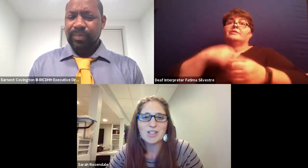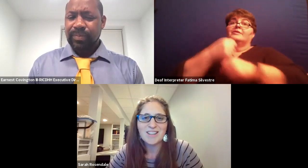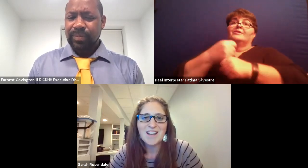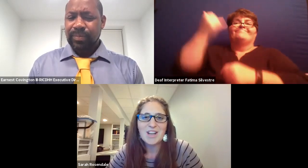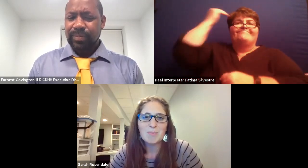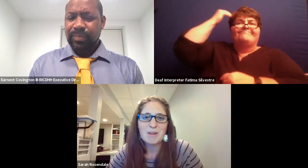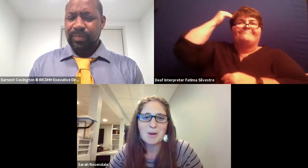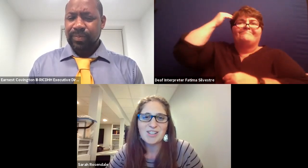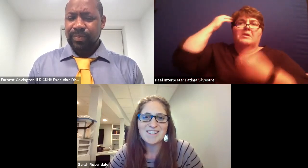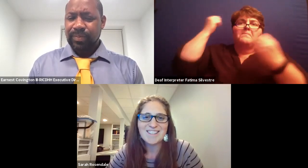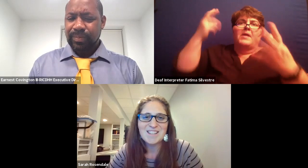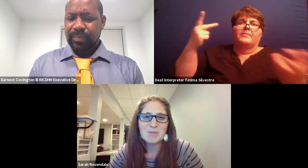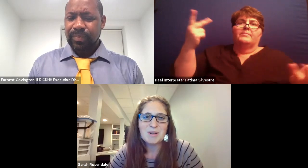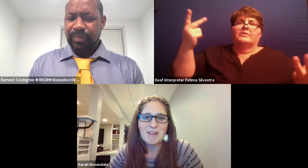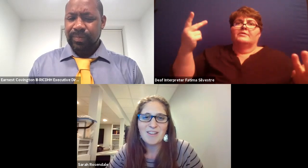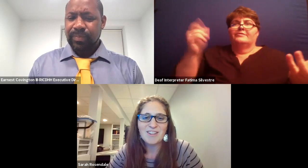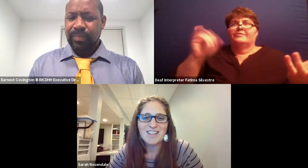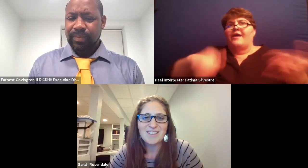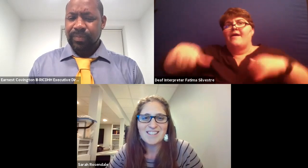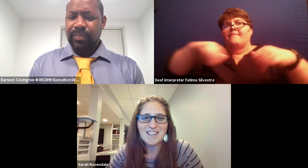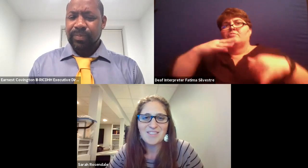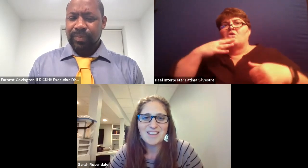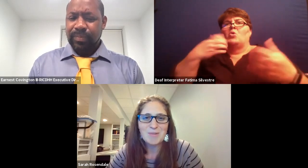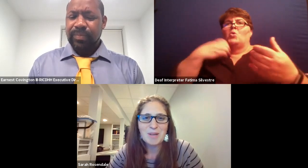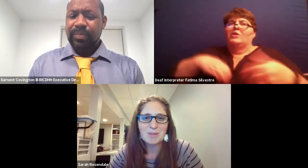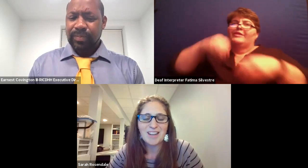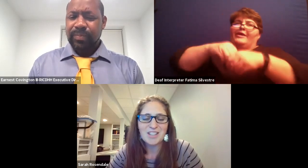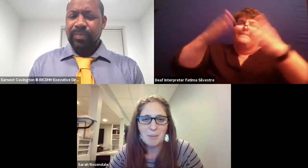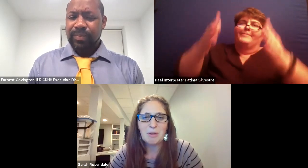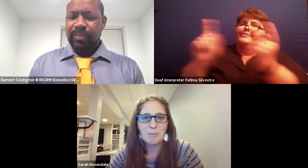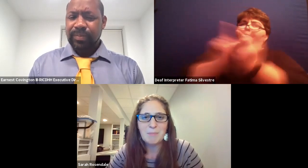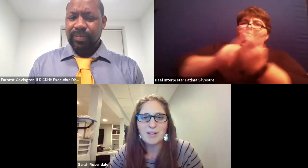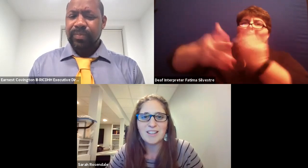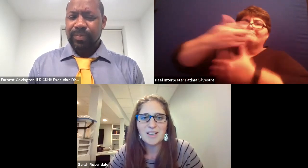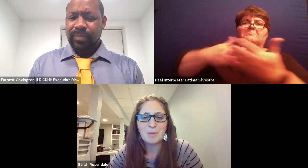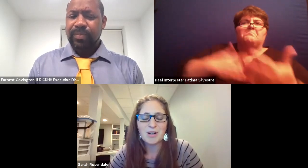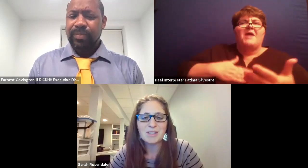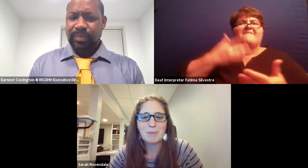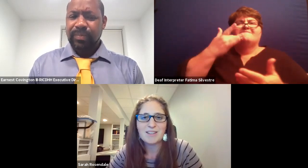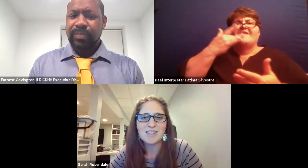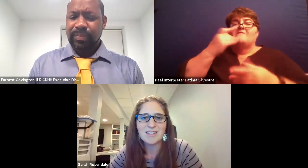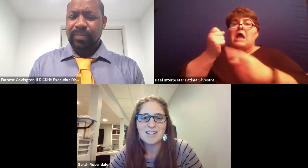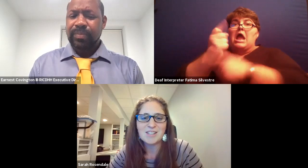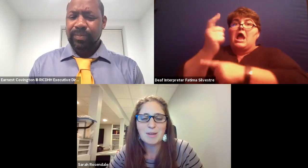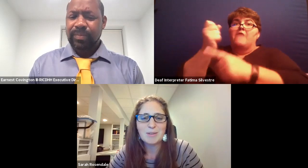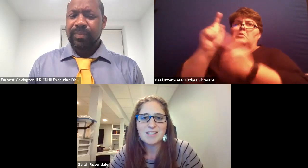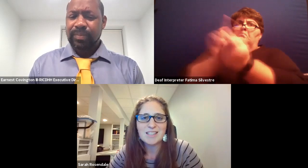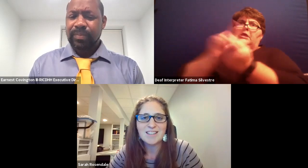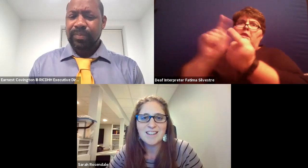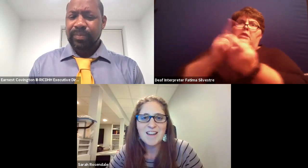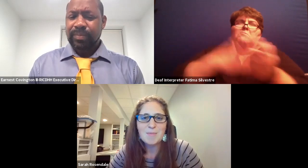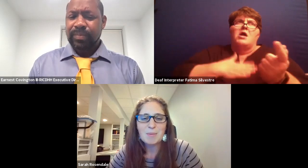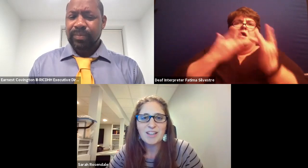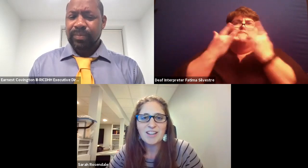I wish it could be in person. It's one of my favorite evenings of the year to be able to catch up with people in person, but it's nice to be able to